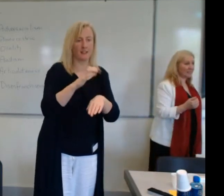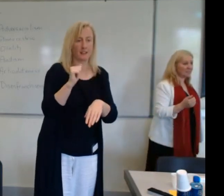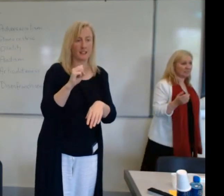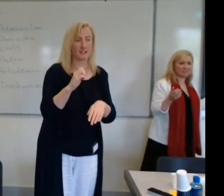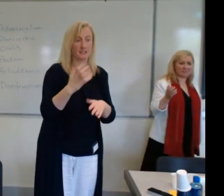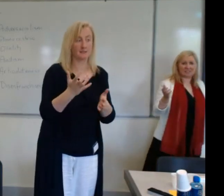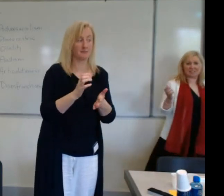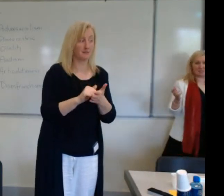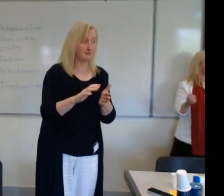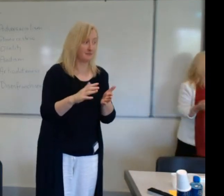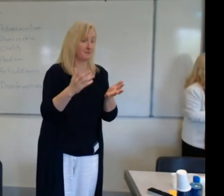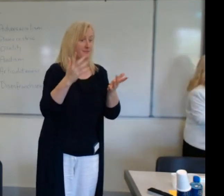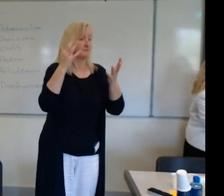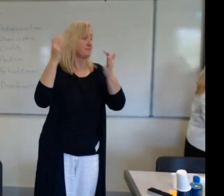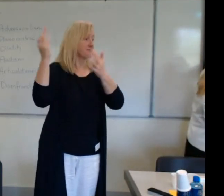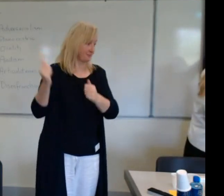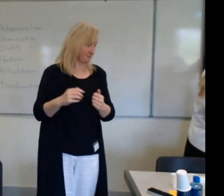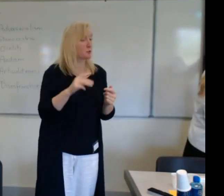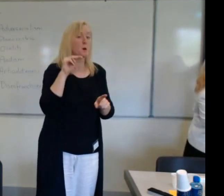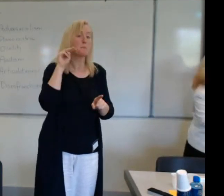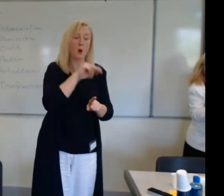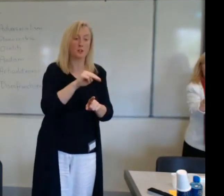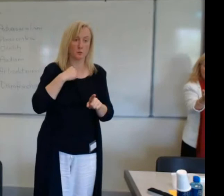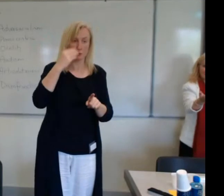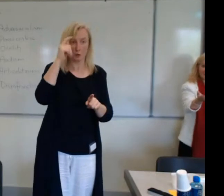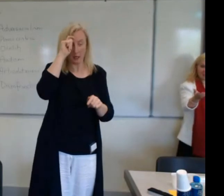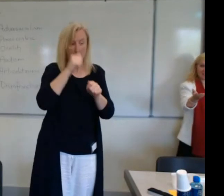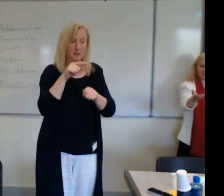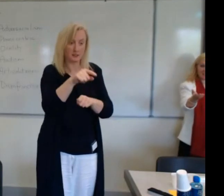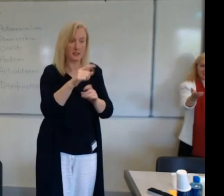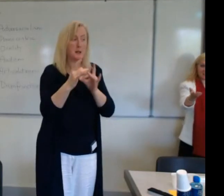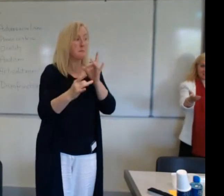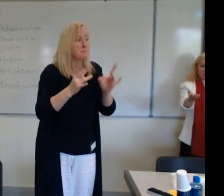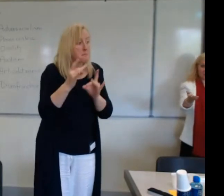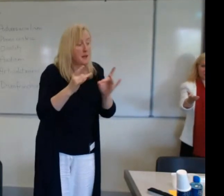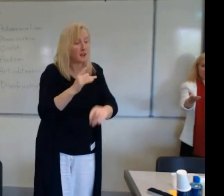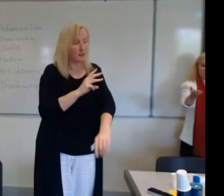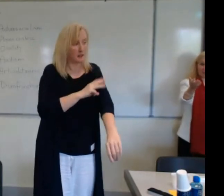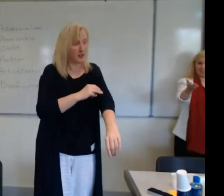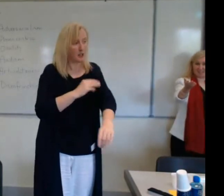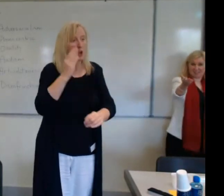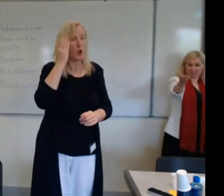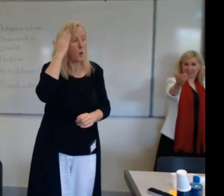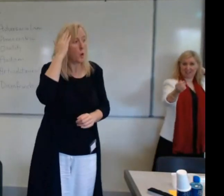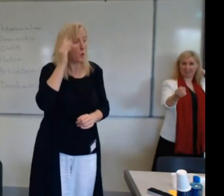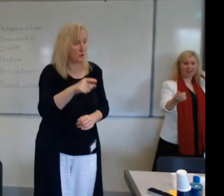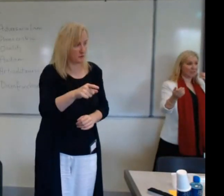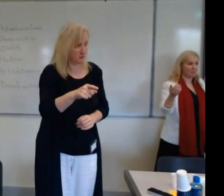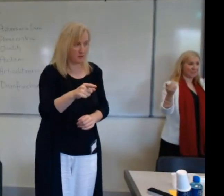it's these things are important to think about and to make Gardaí aware of, because as you said earlier on, you know, that they're